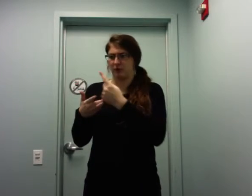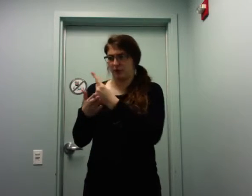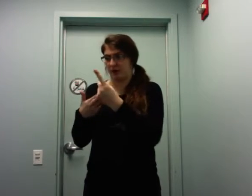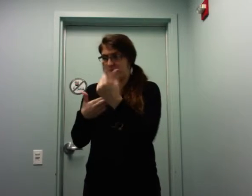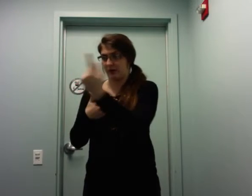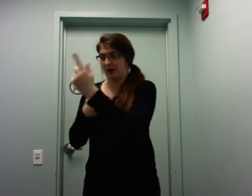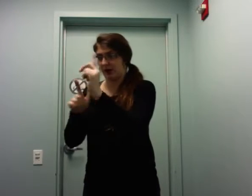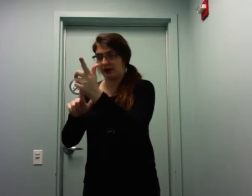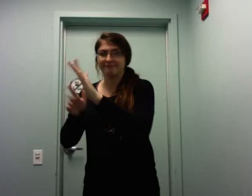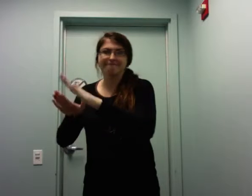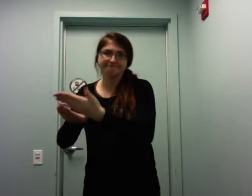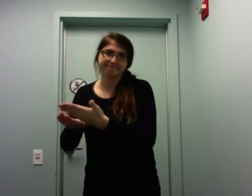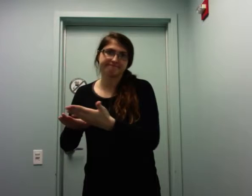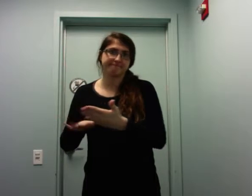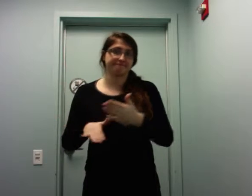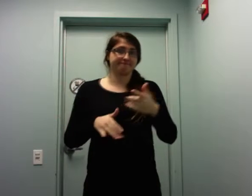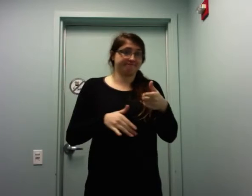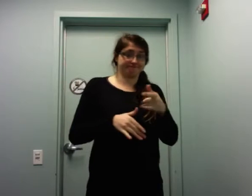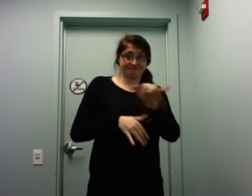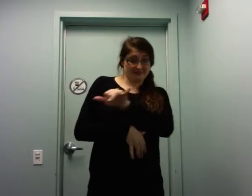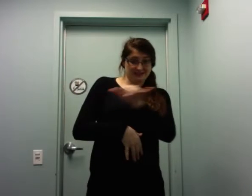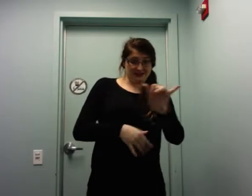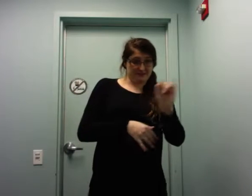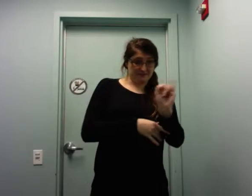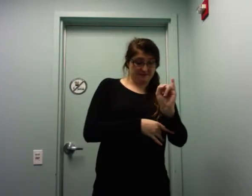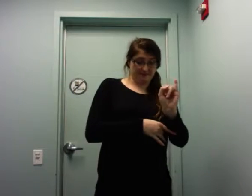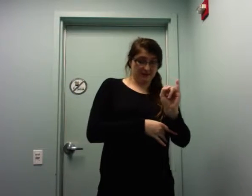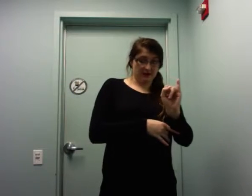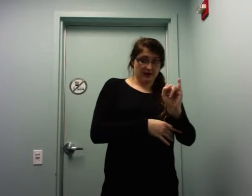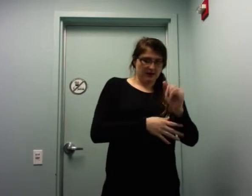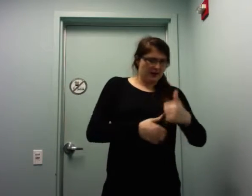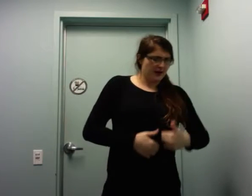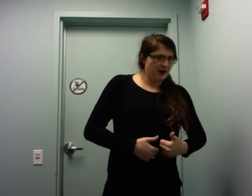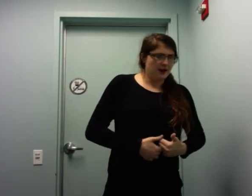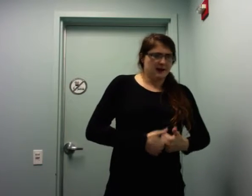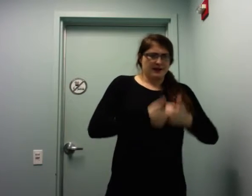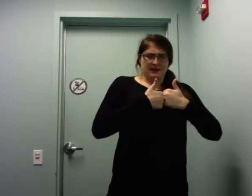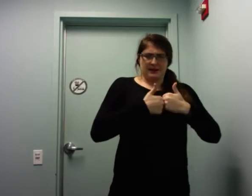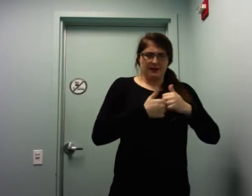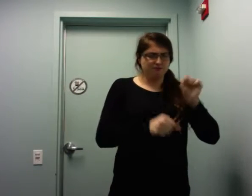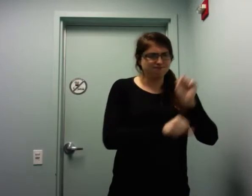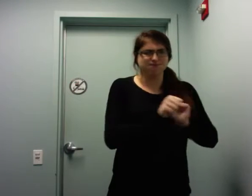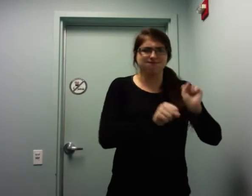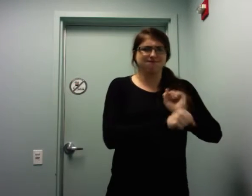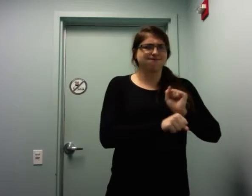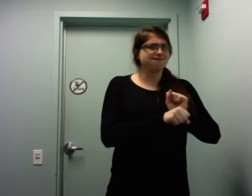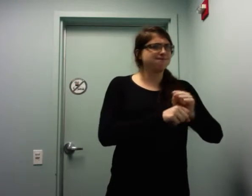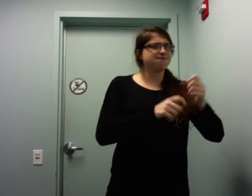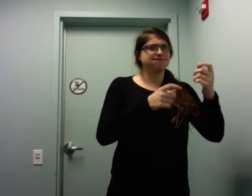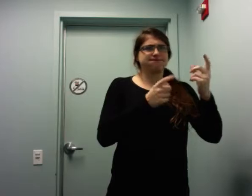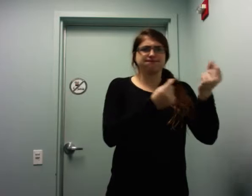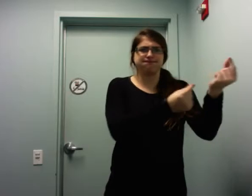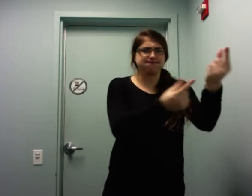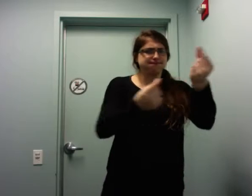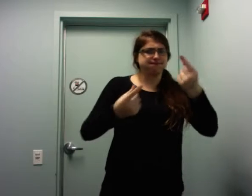opportunistic infections who is alive and living and working and being productive for 10